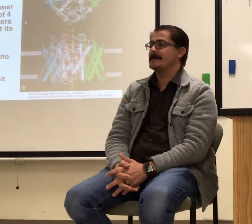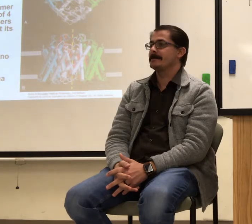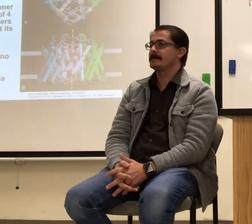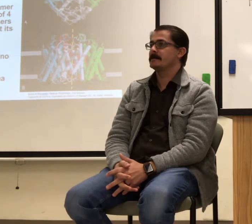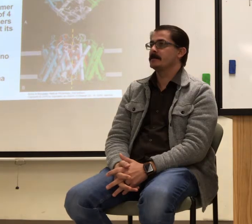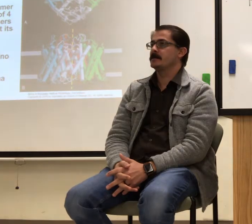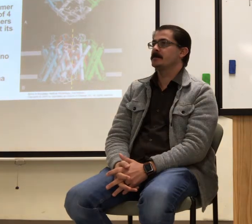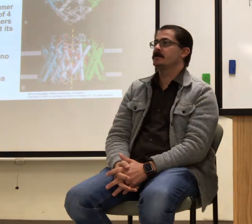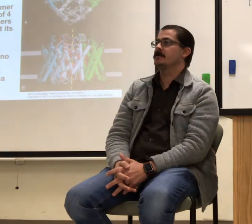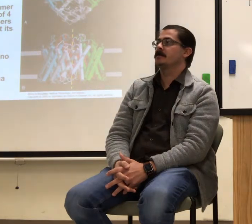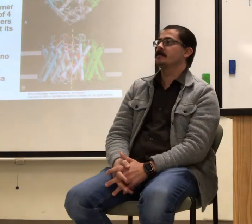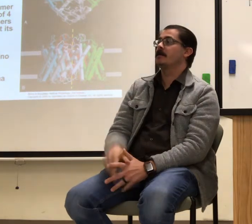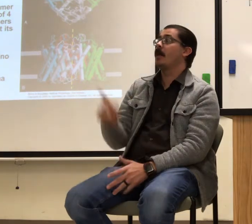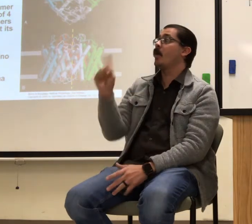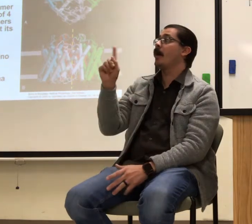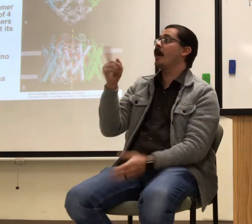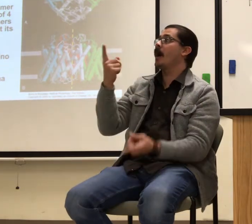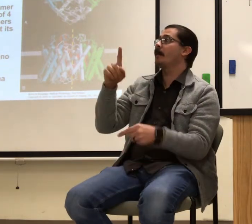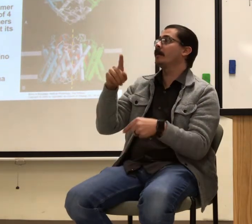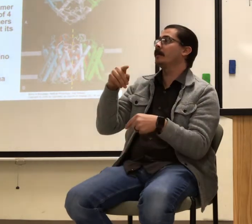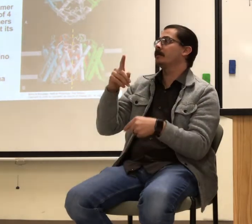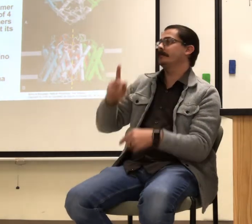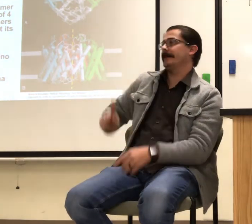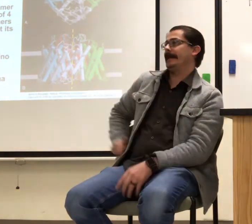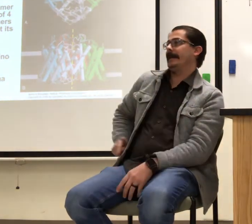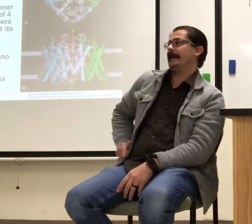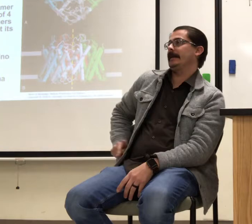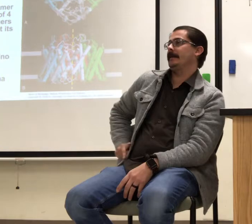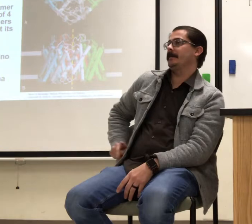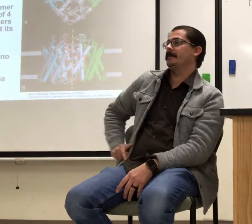And they function in kidney